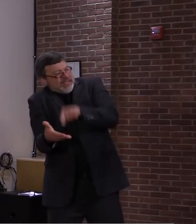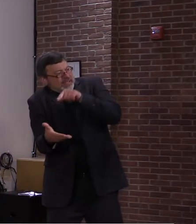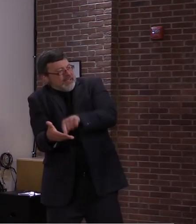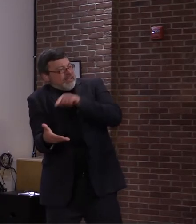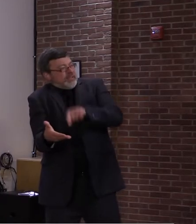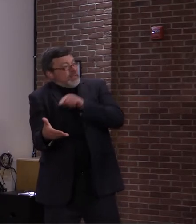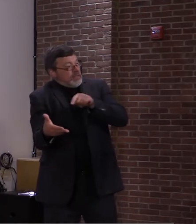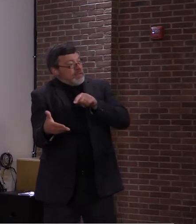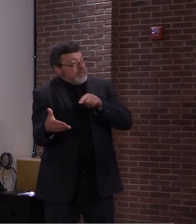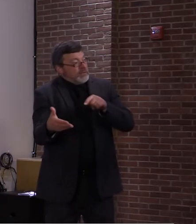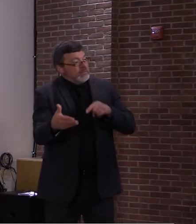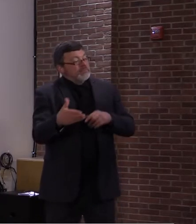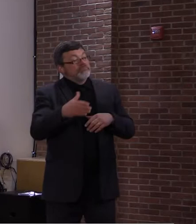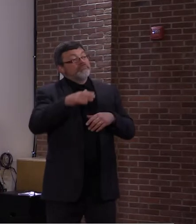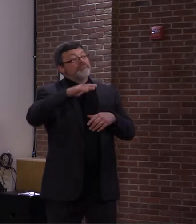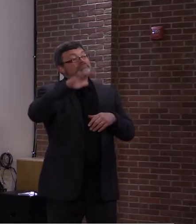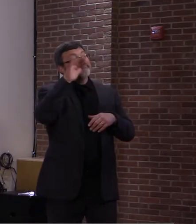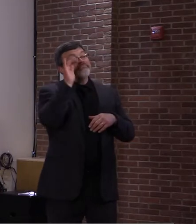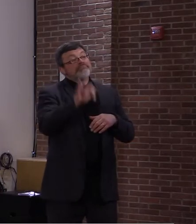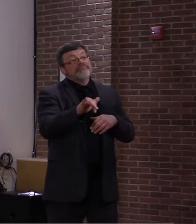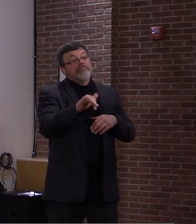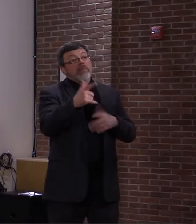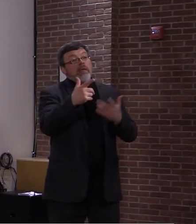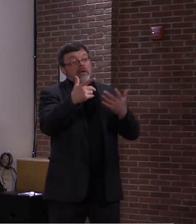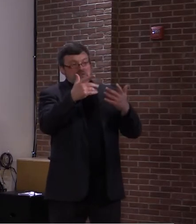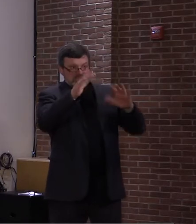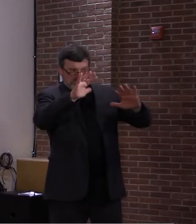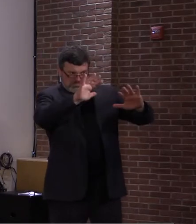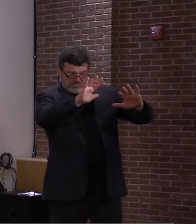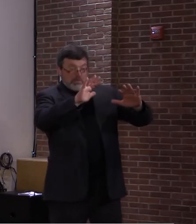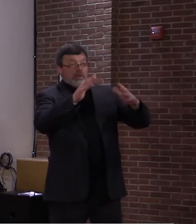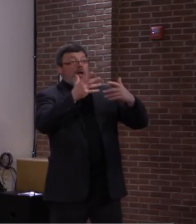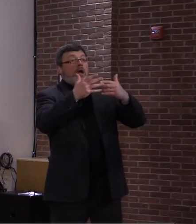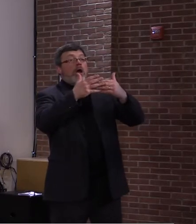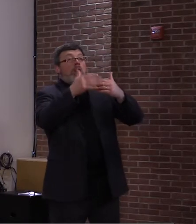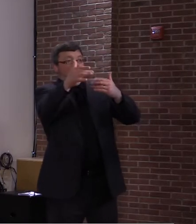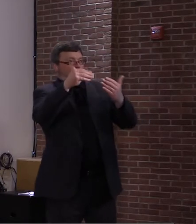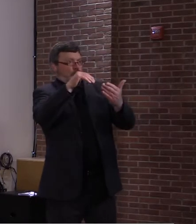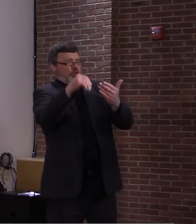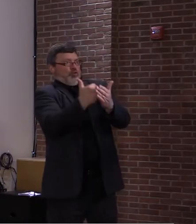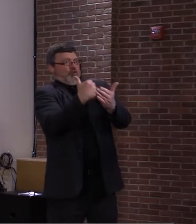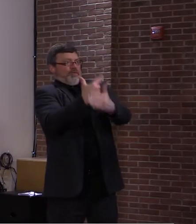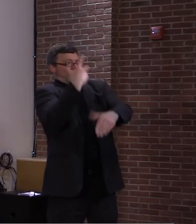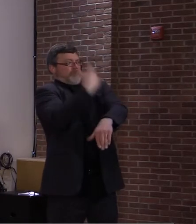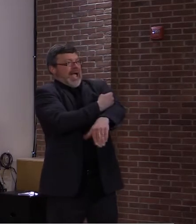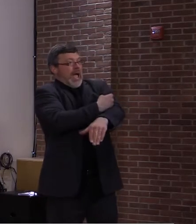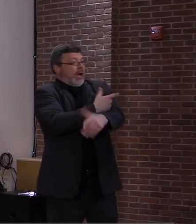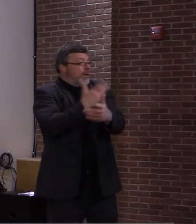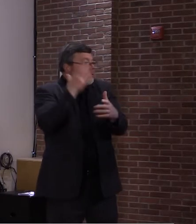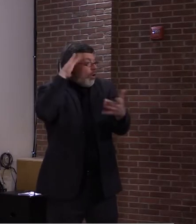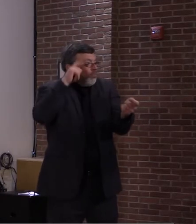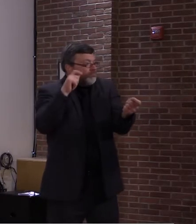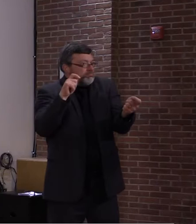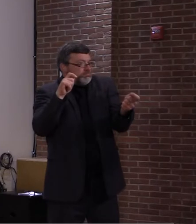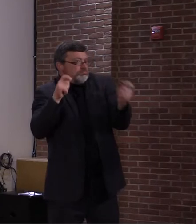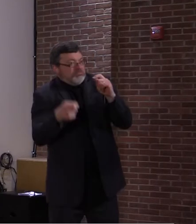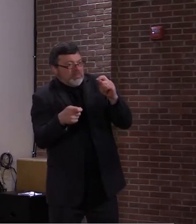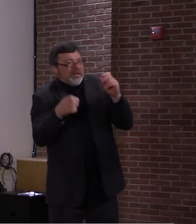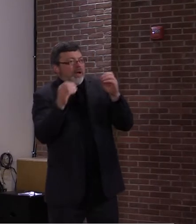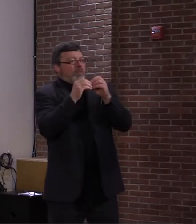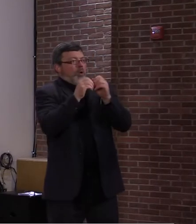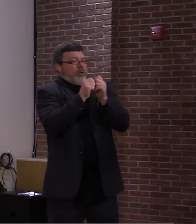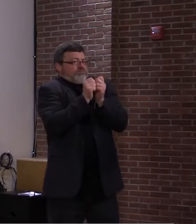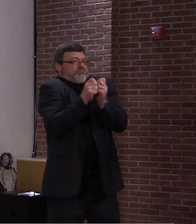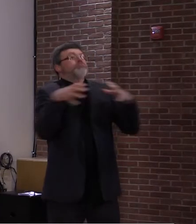in the fall will have a little more breadth of the protectiveness that they could have. And all these other new variants, I know